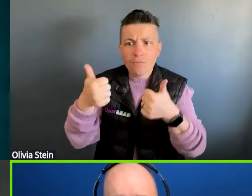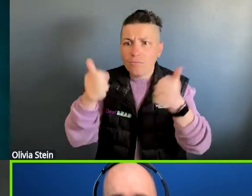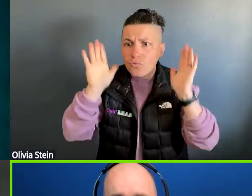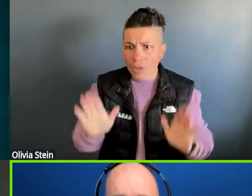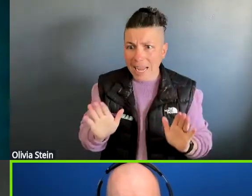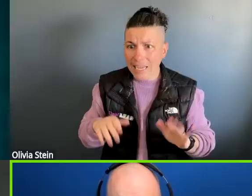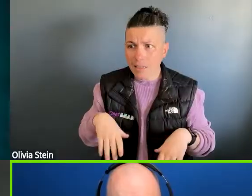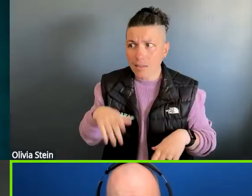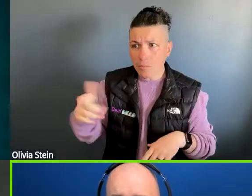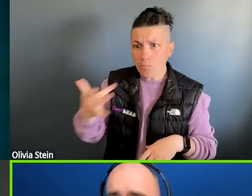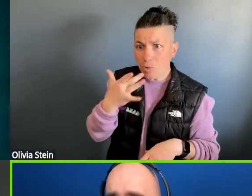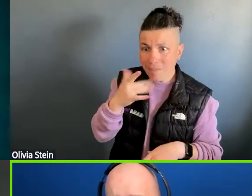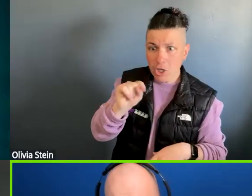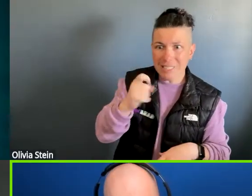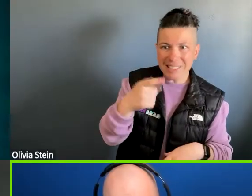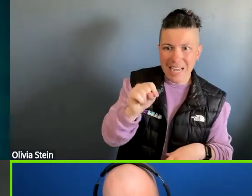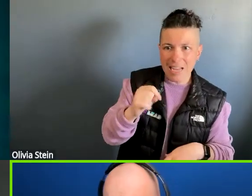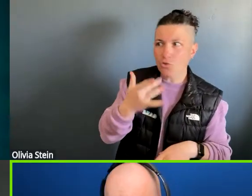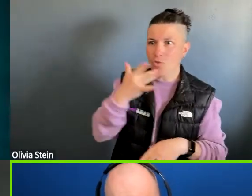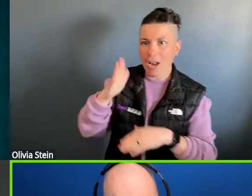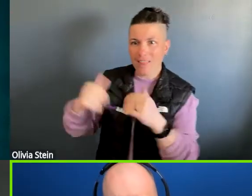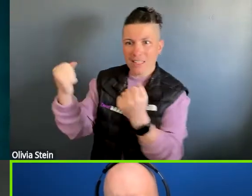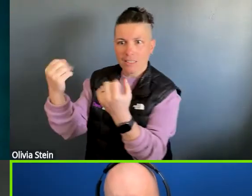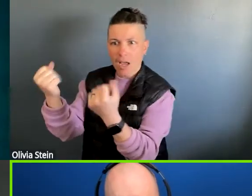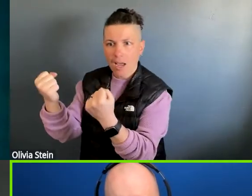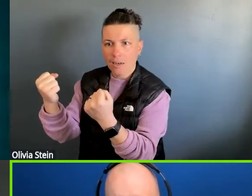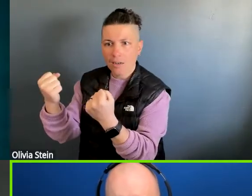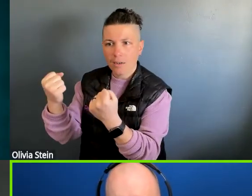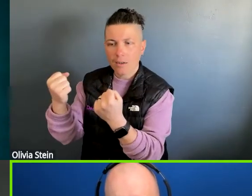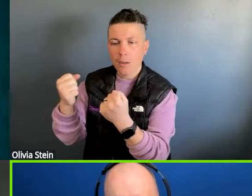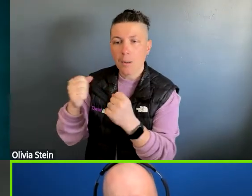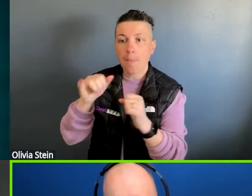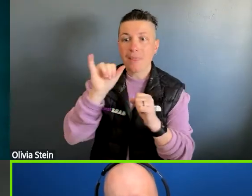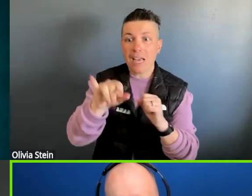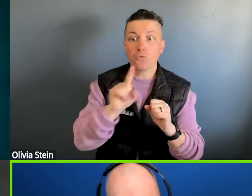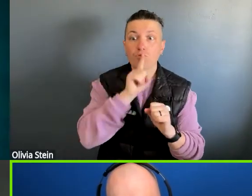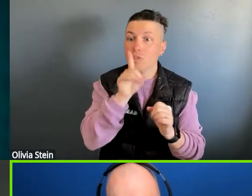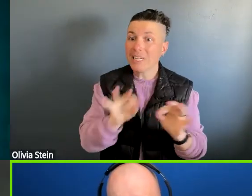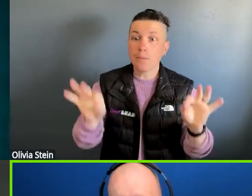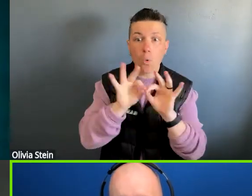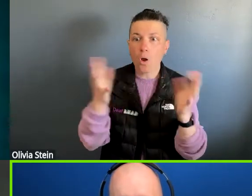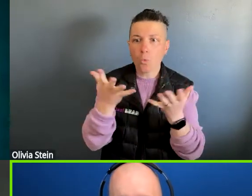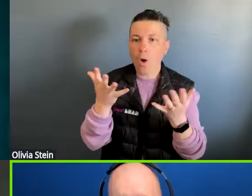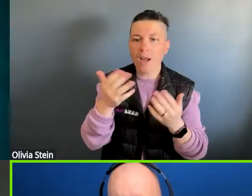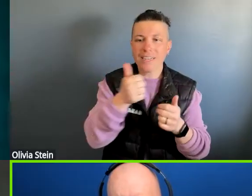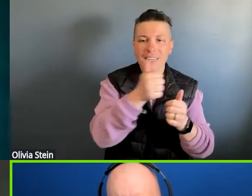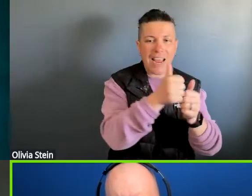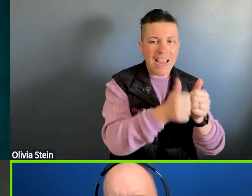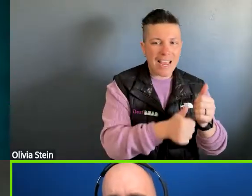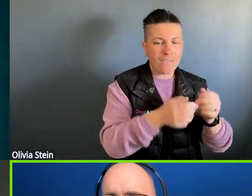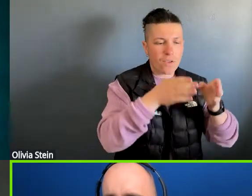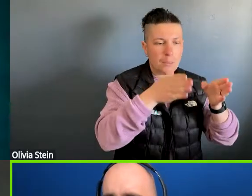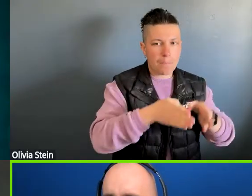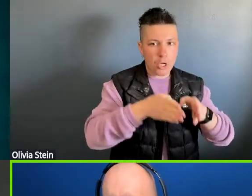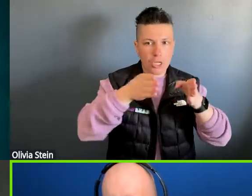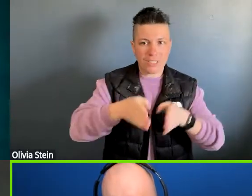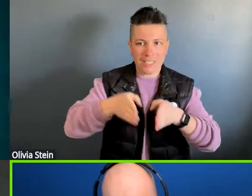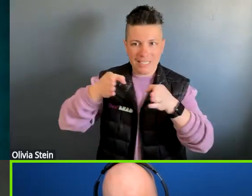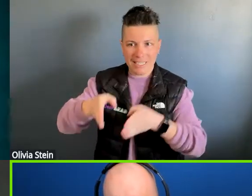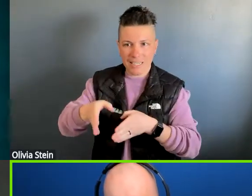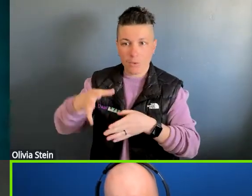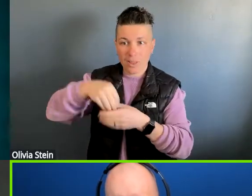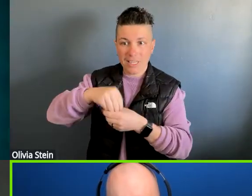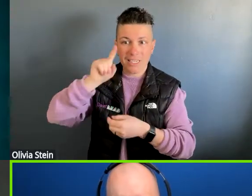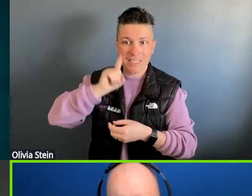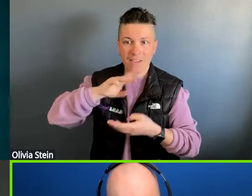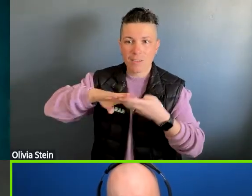comfortable using text, which is great if that's their preference, rather than using sign language to communicate their feelings. What's most important